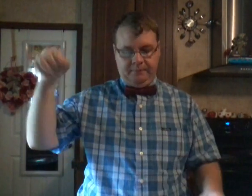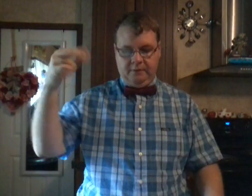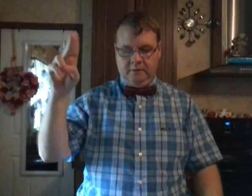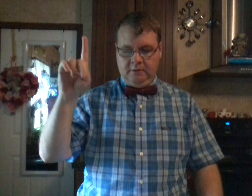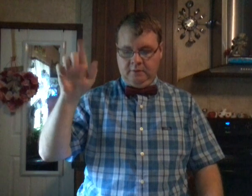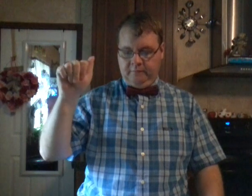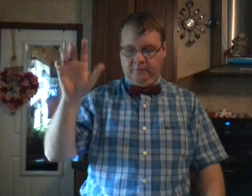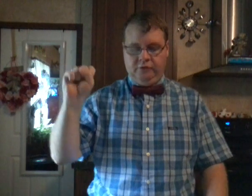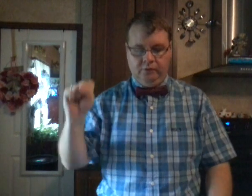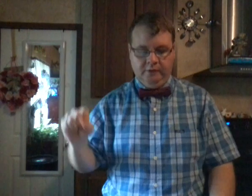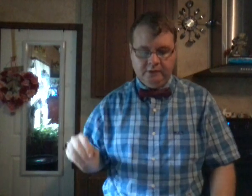for Judas.